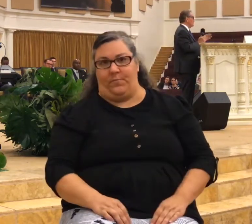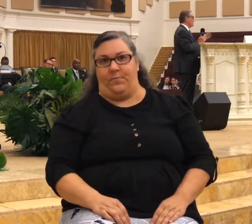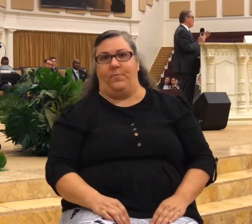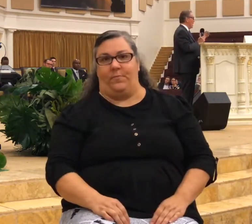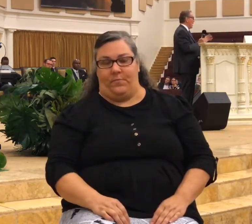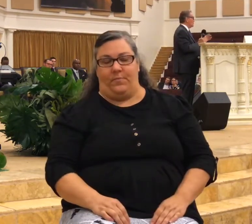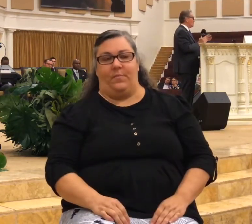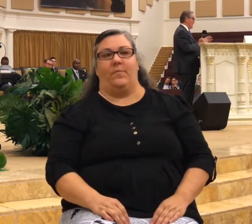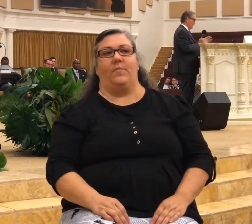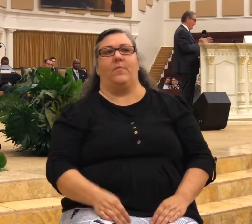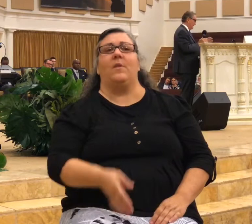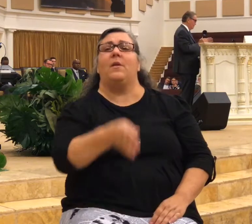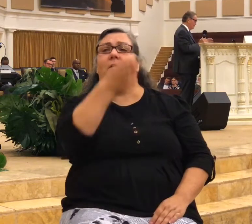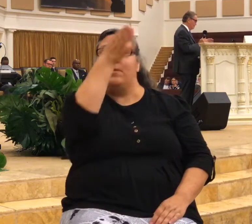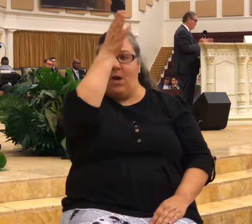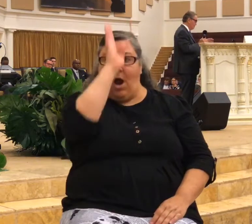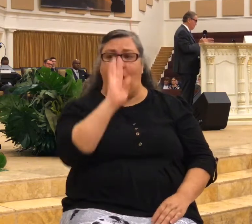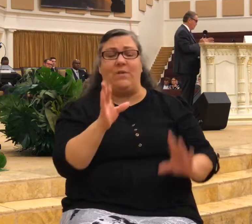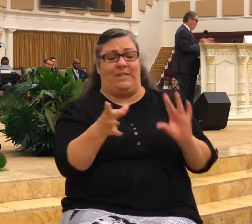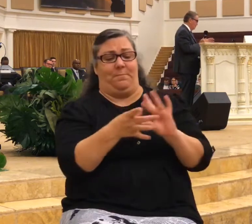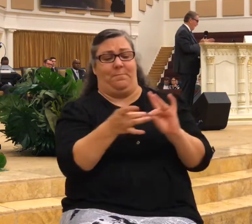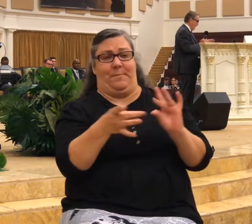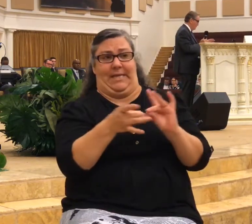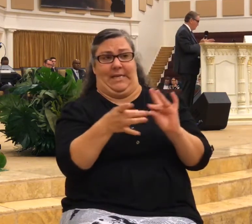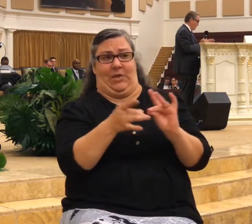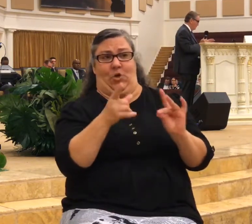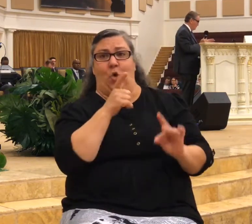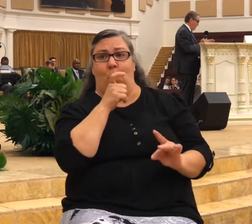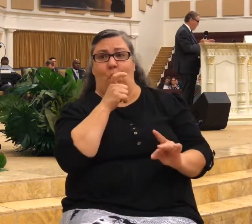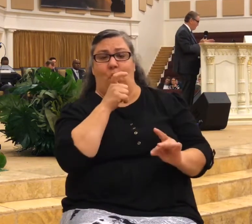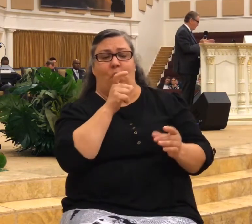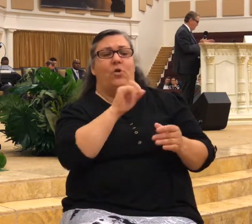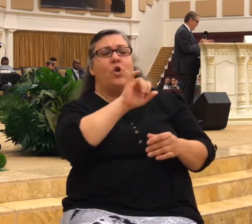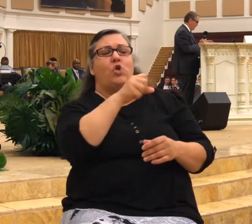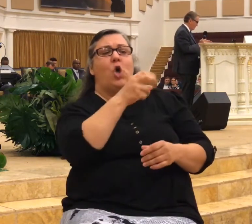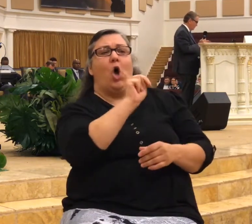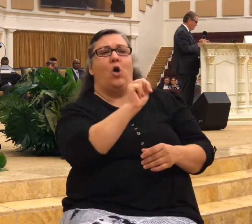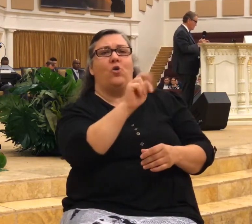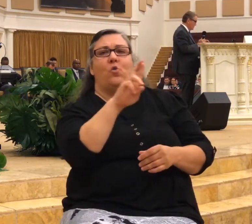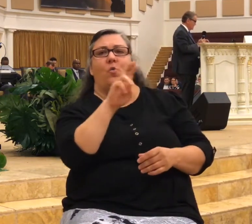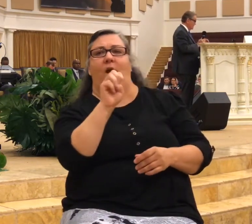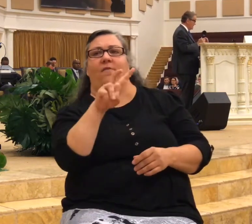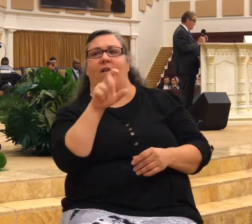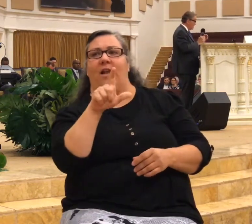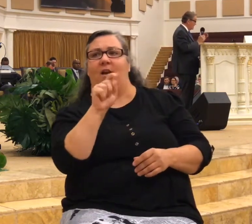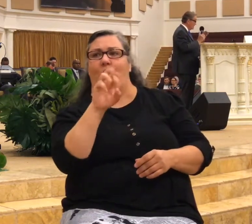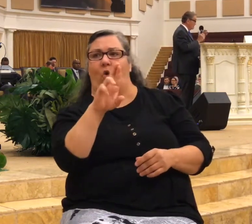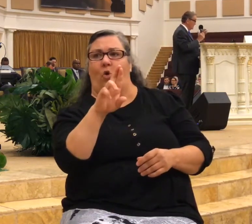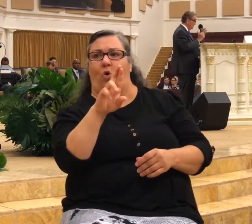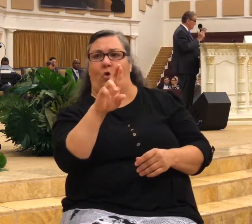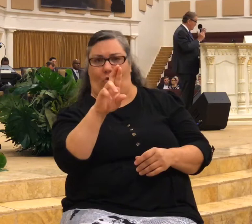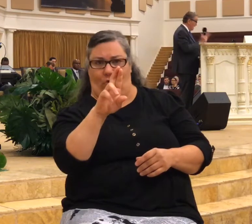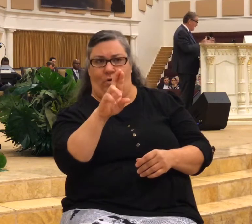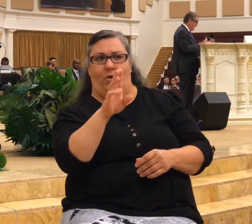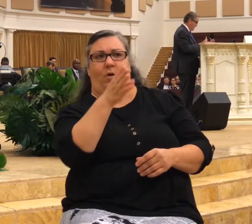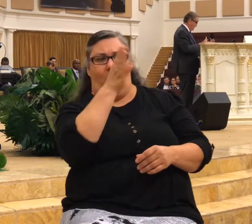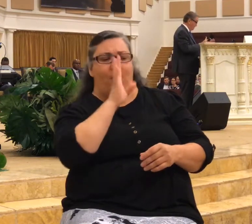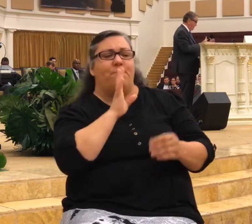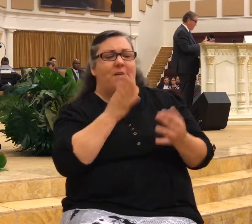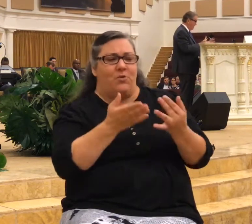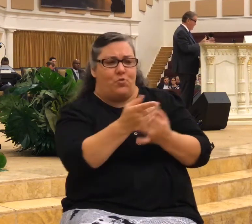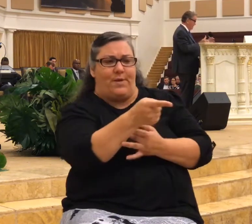This is God speaking through the writings of John the Revelator. This is the